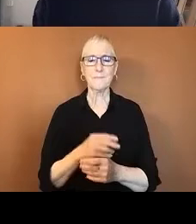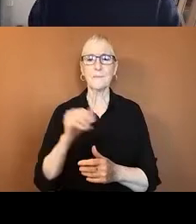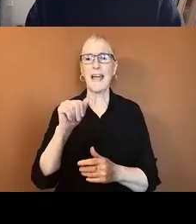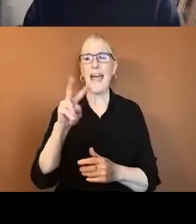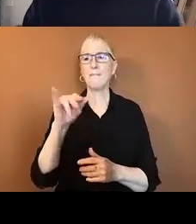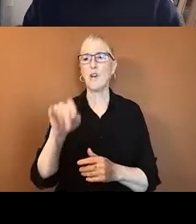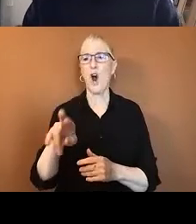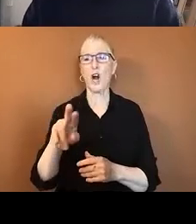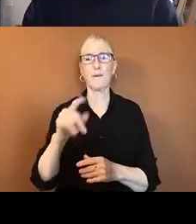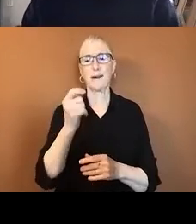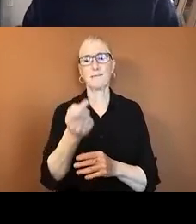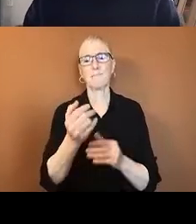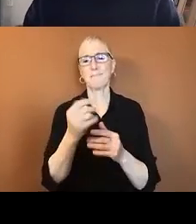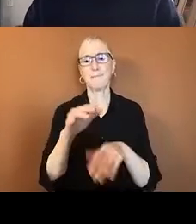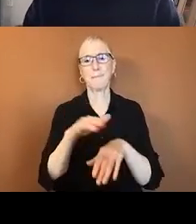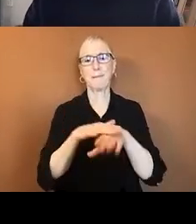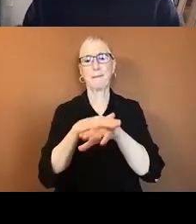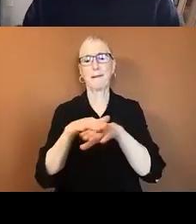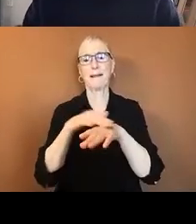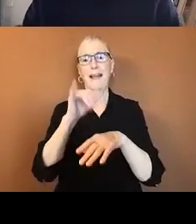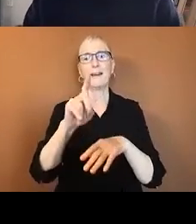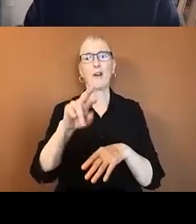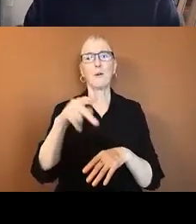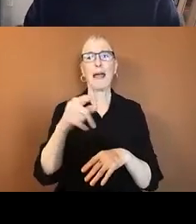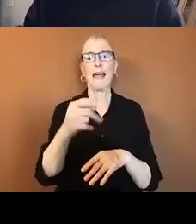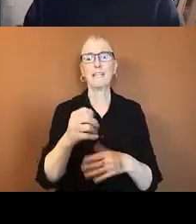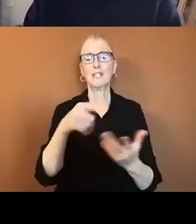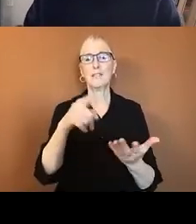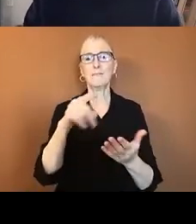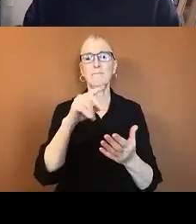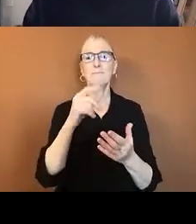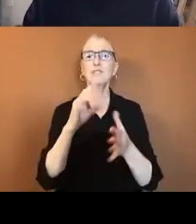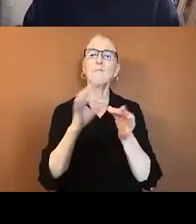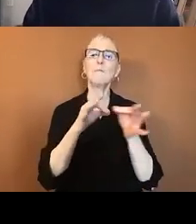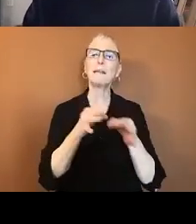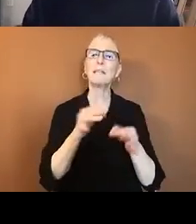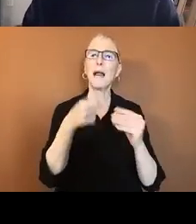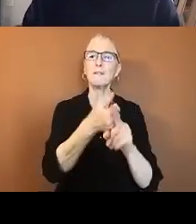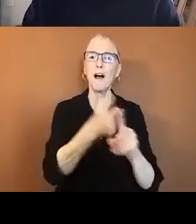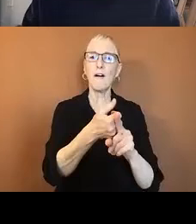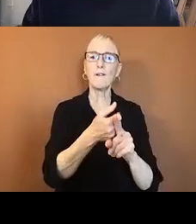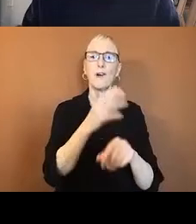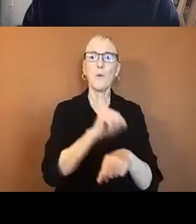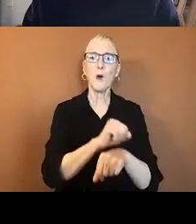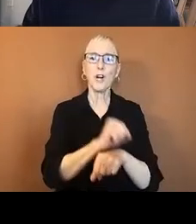very minimalist, but that is Dr. Page, and she talks a little bit about herself and her work.